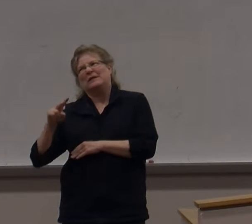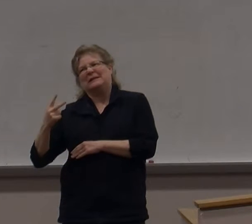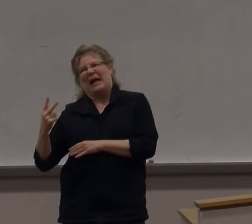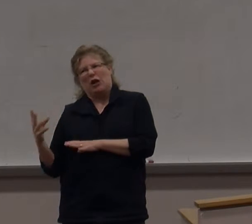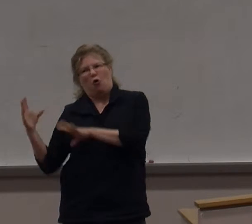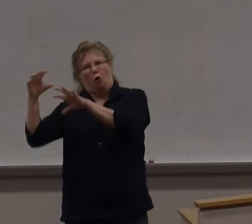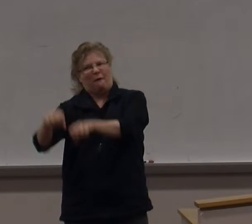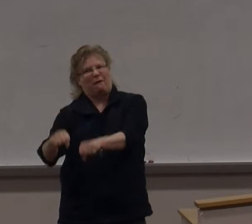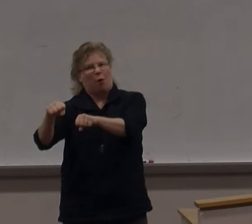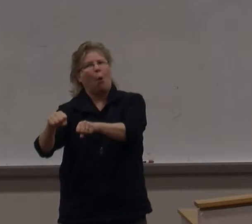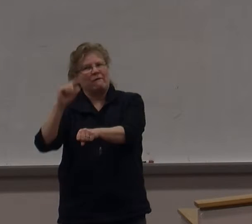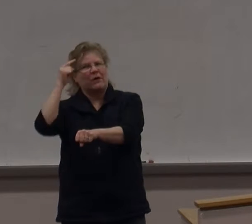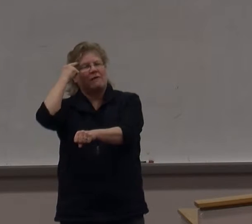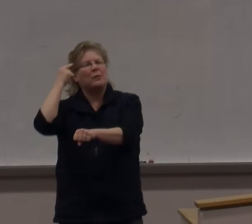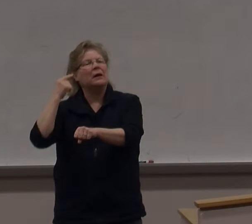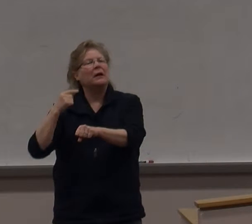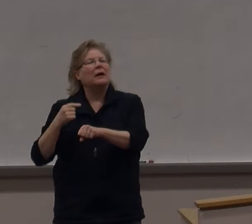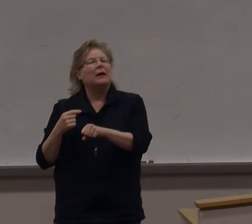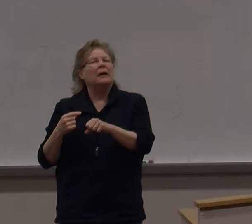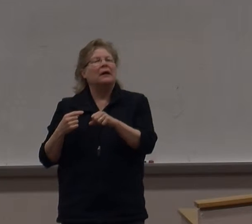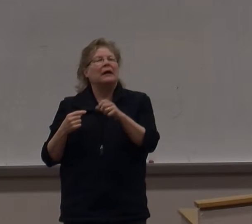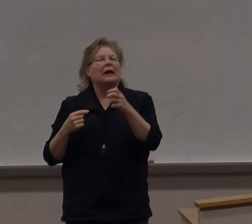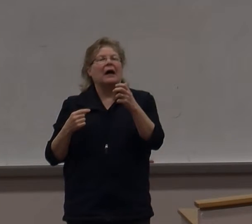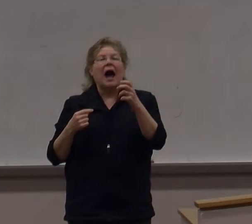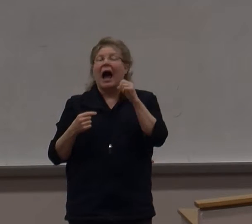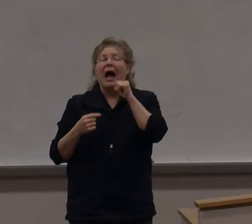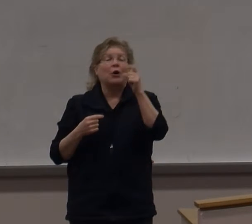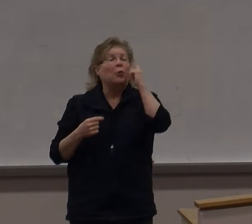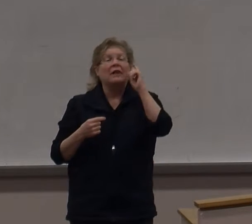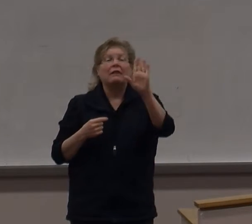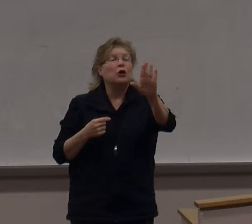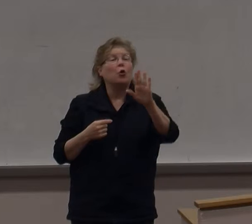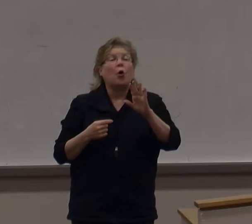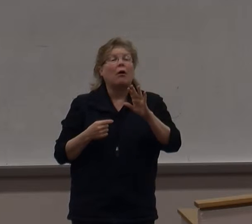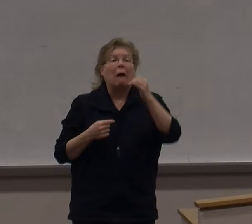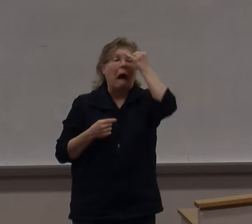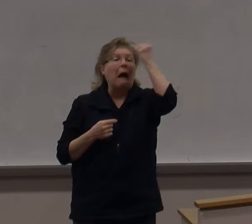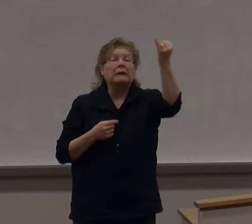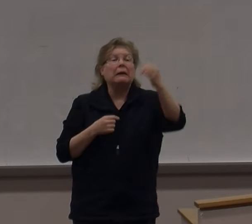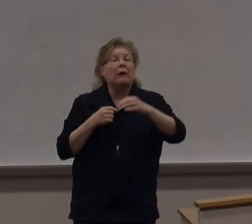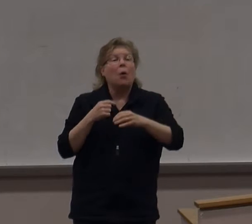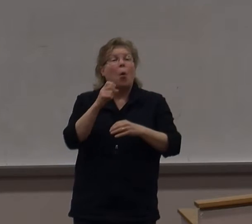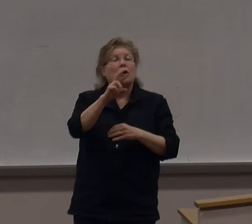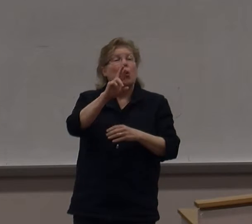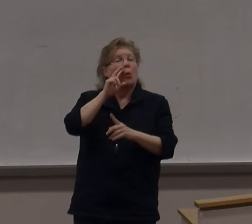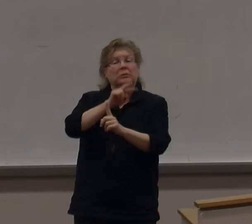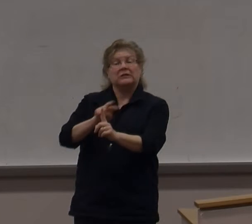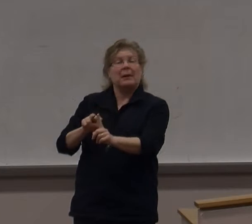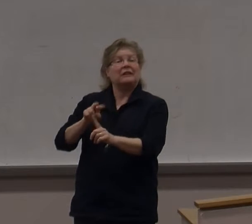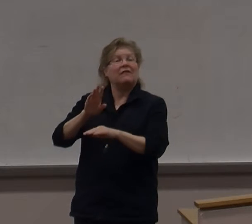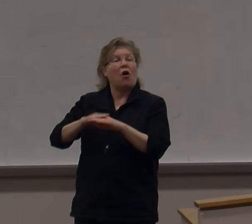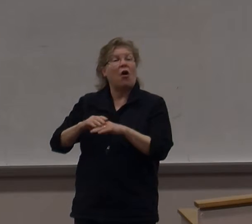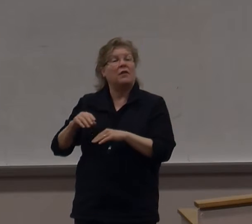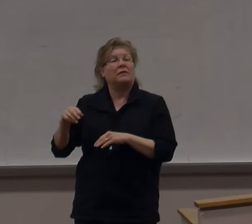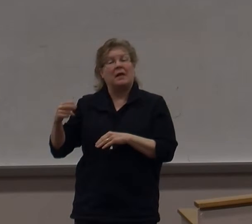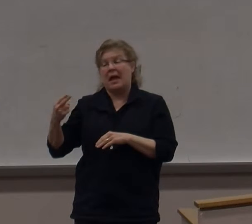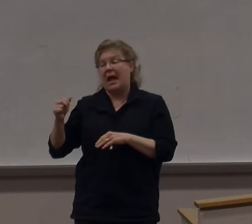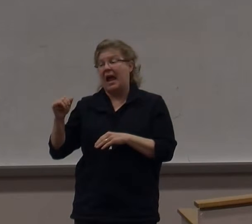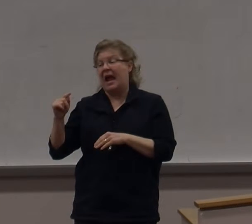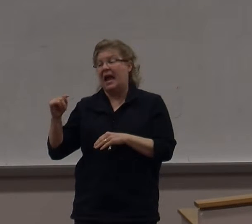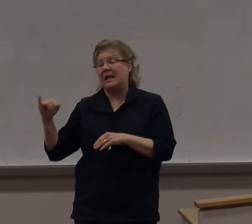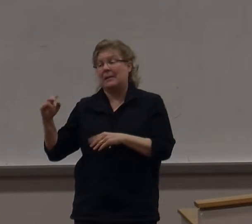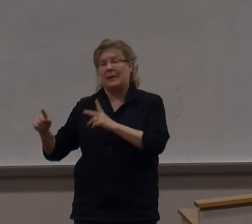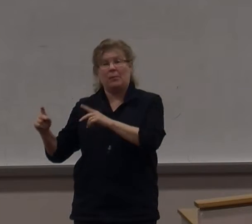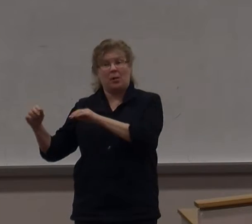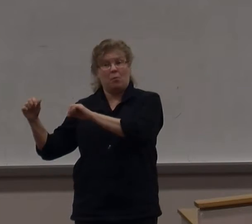border. I don't think your characterization of the Haitian immigrant population in the Dominican Republic is